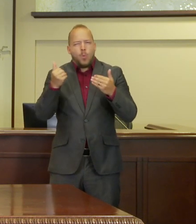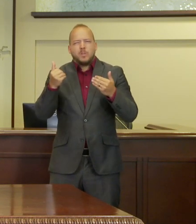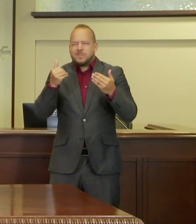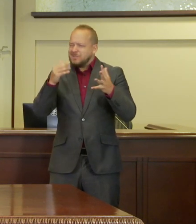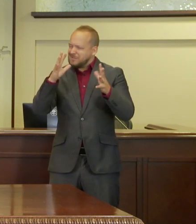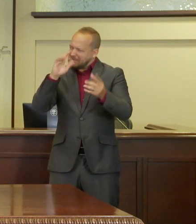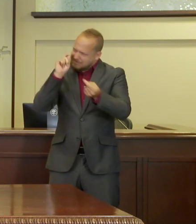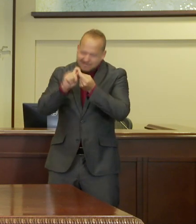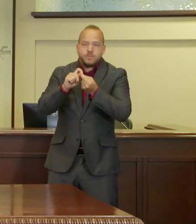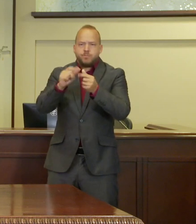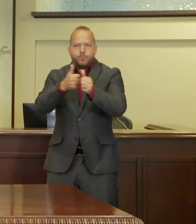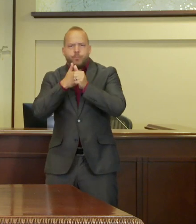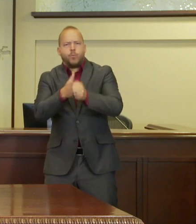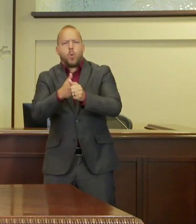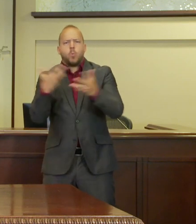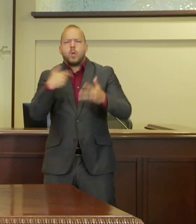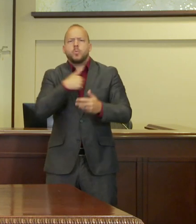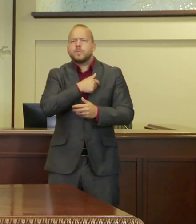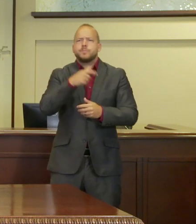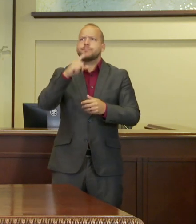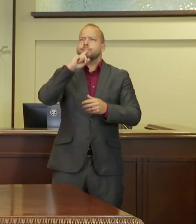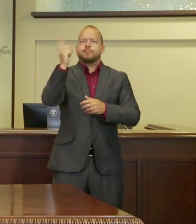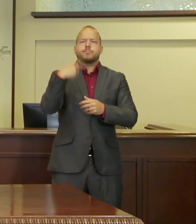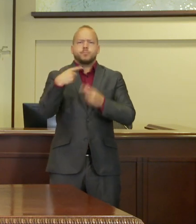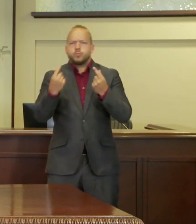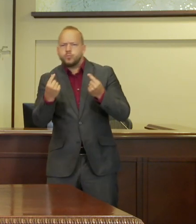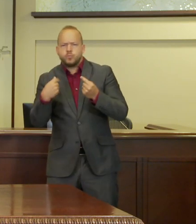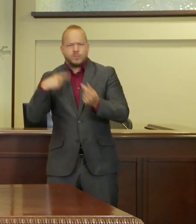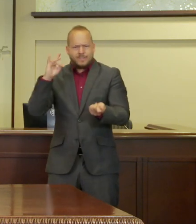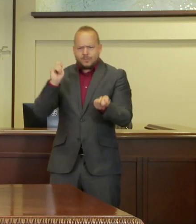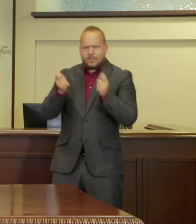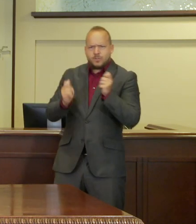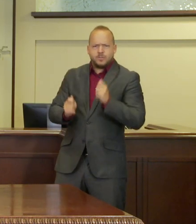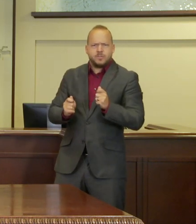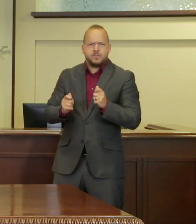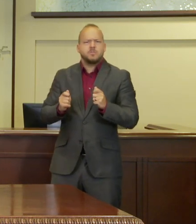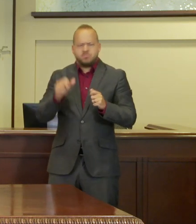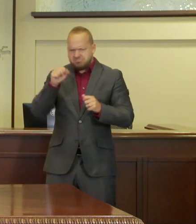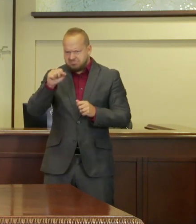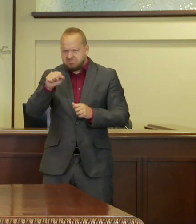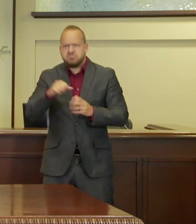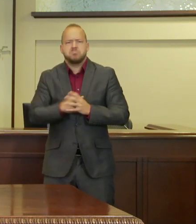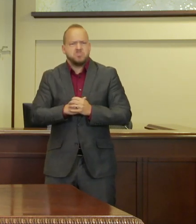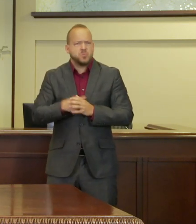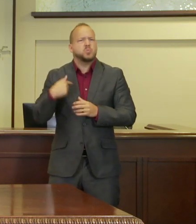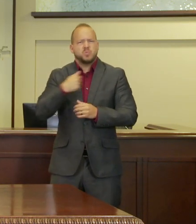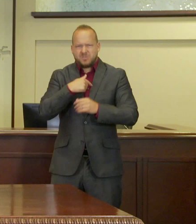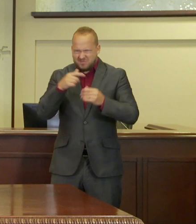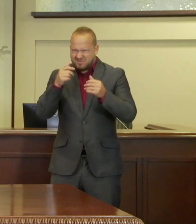made a number of significant reforms to the way in which we investigate